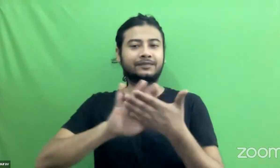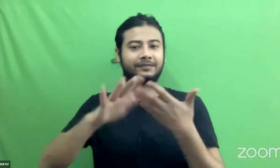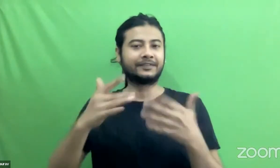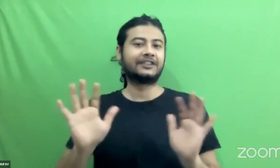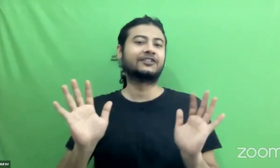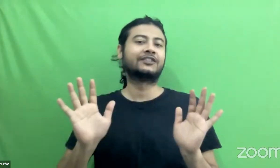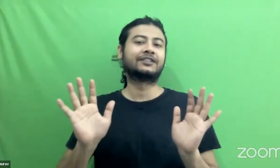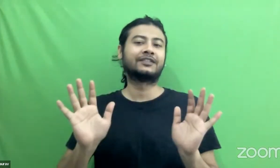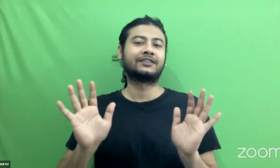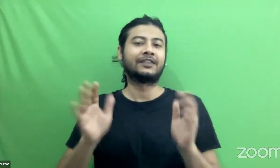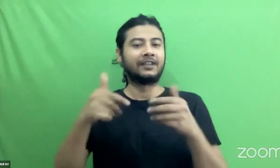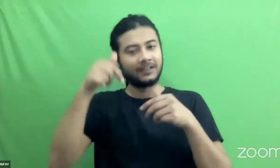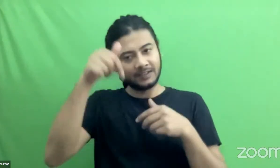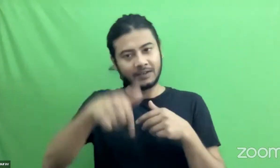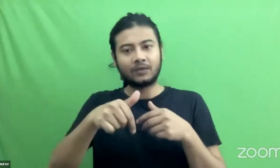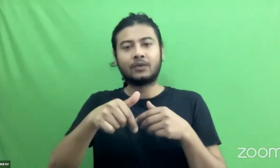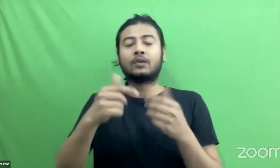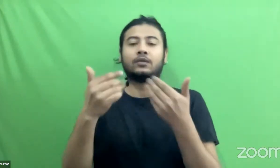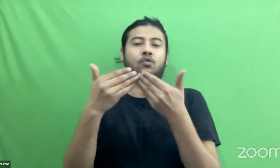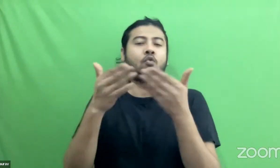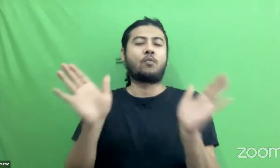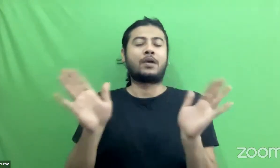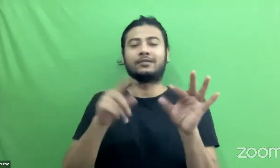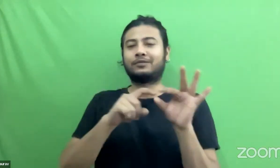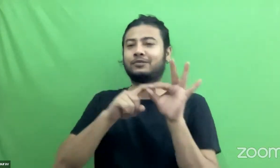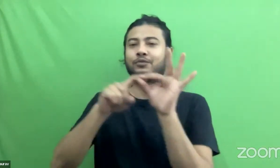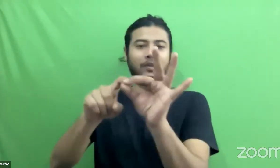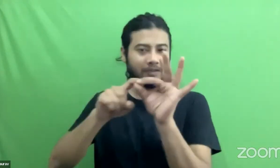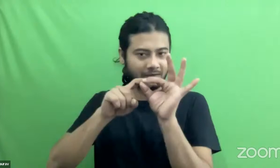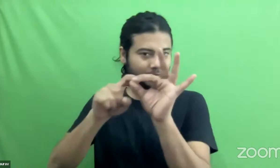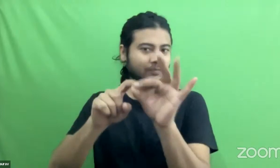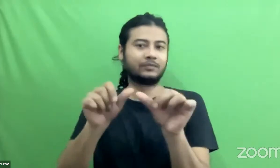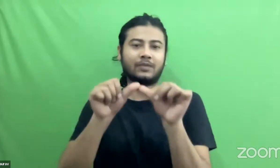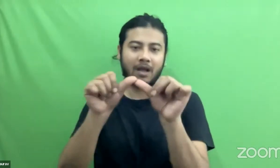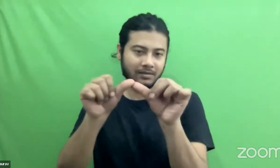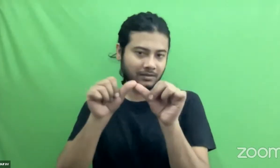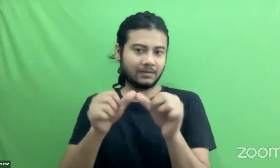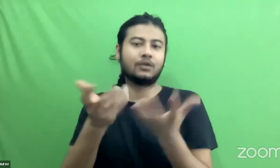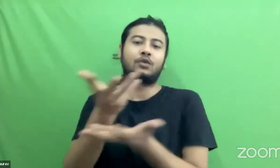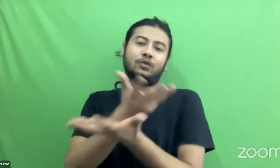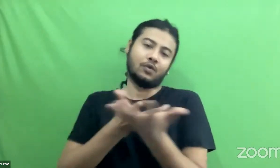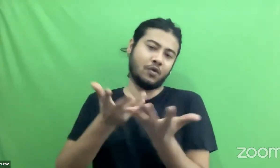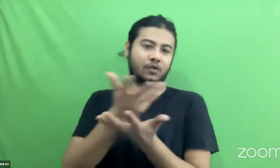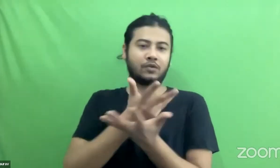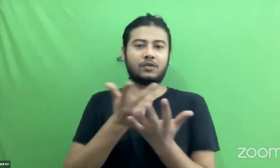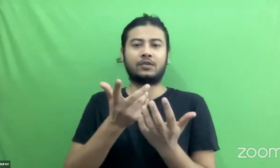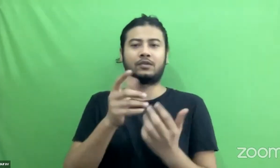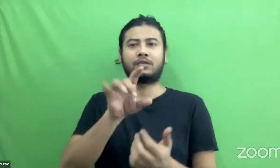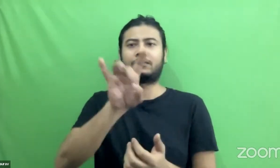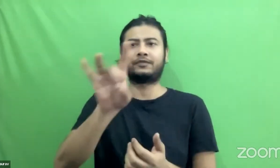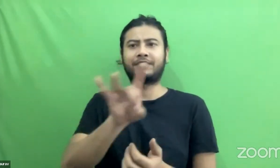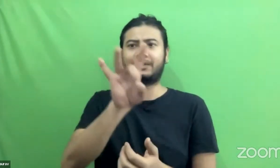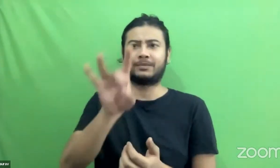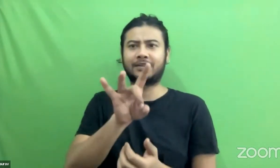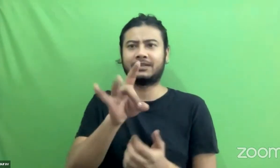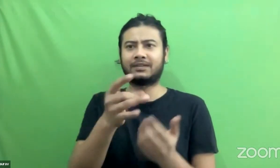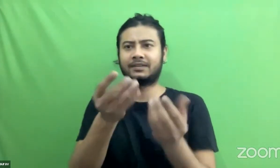these 5 sessions will be very, very precious, and please keep them very safely. You can, you know, keep them in a